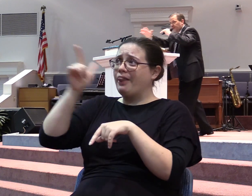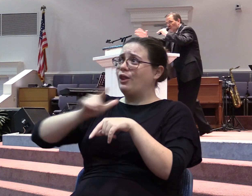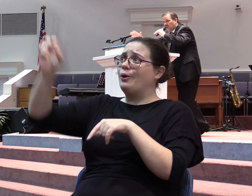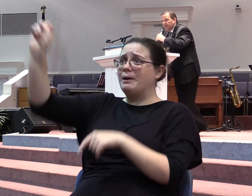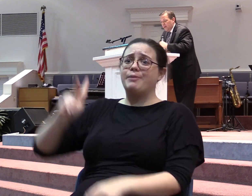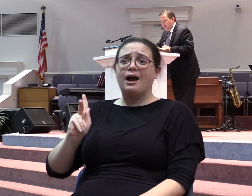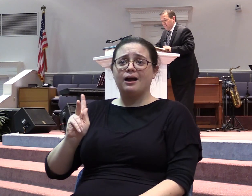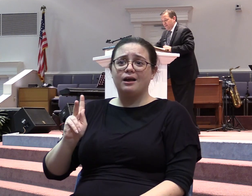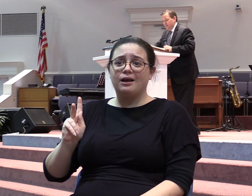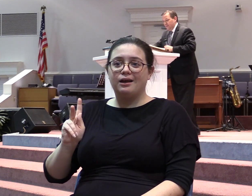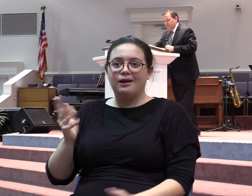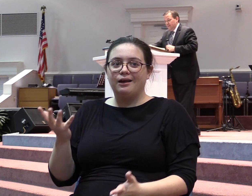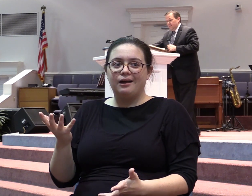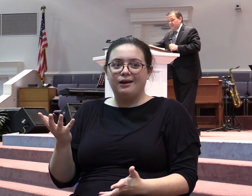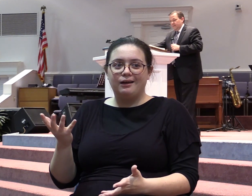if the Lord came back.